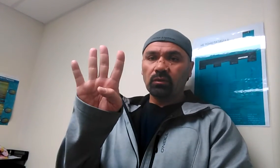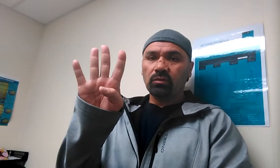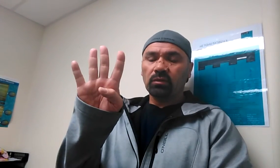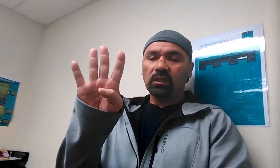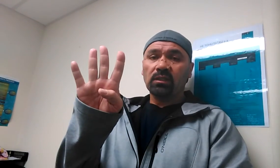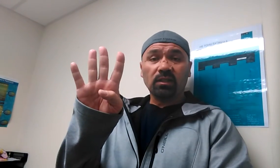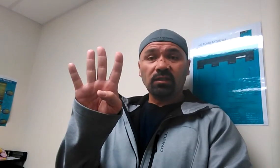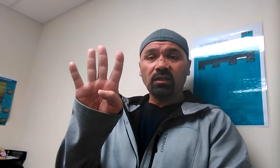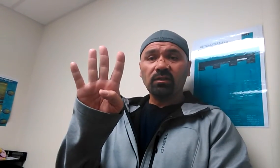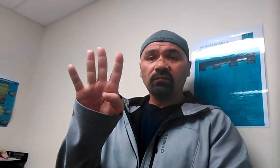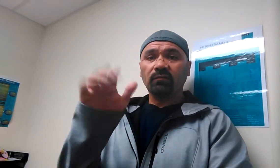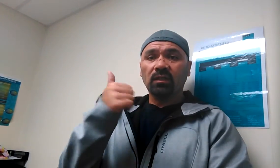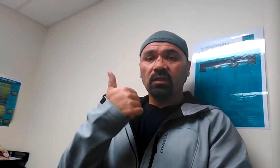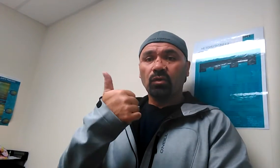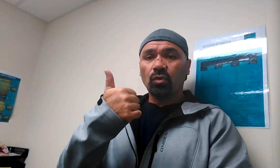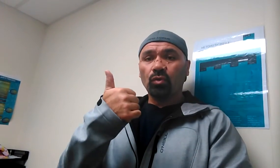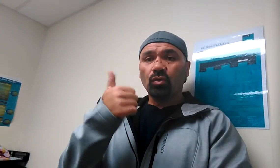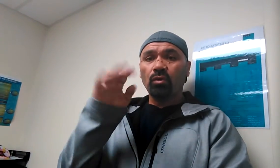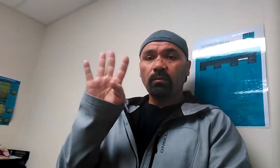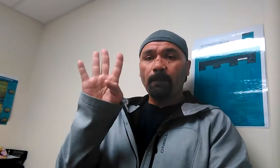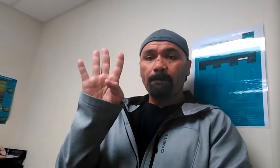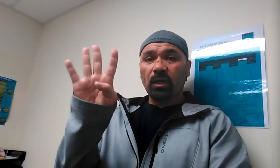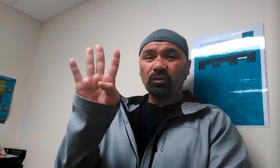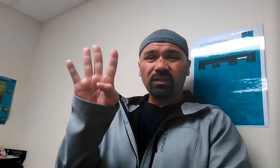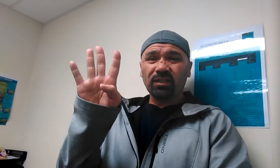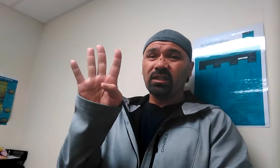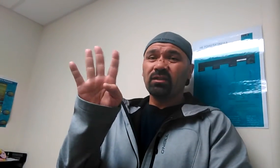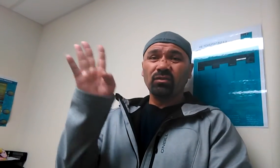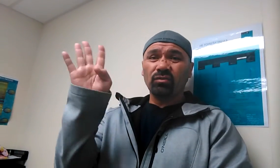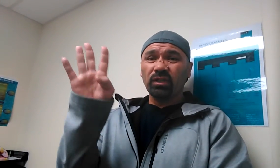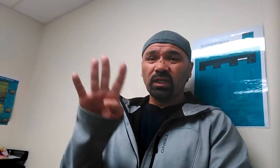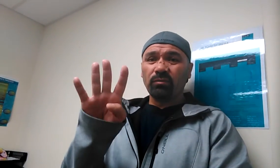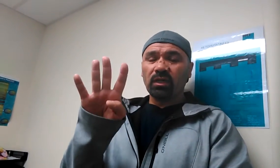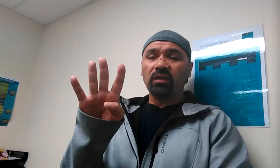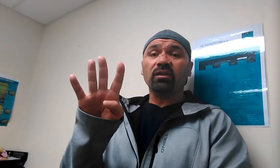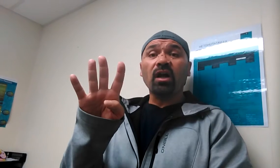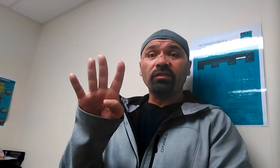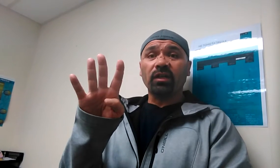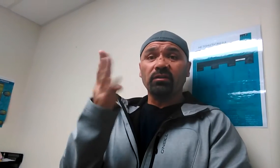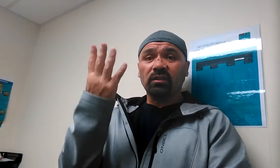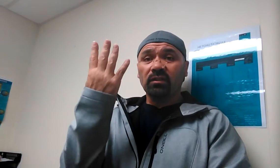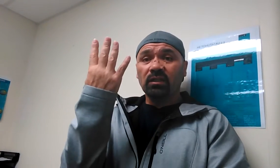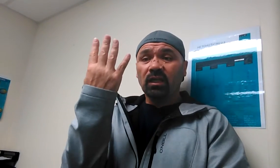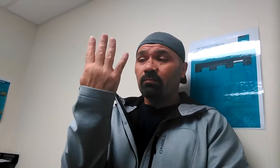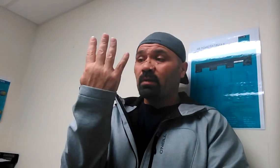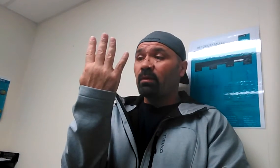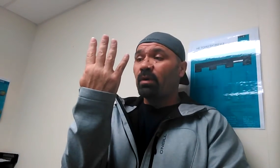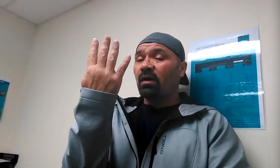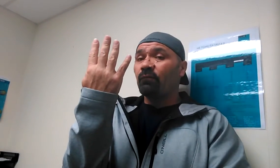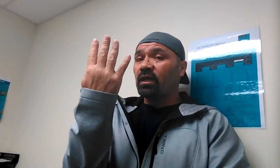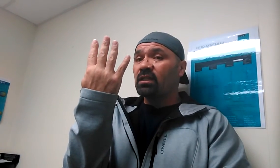mano. 6,000? Ono mano. 6,000 already. Here we go. 9,000. Remember, palm facing